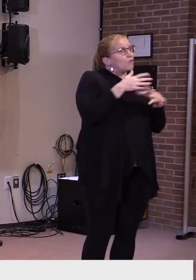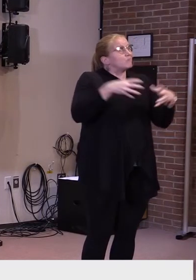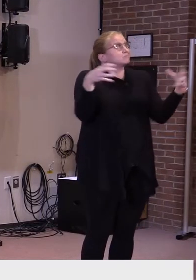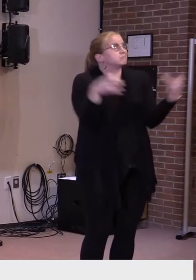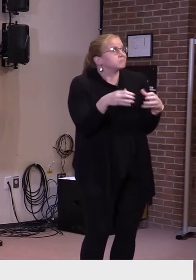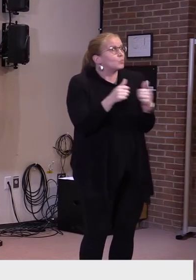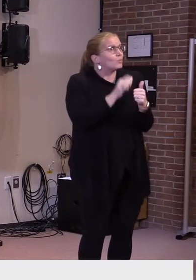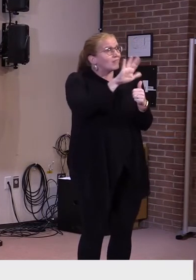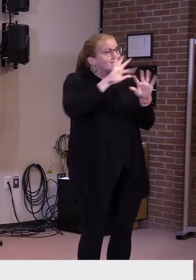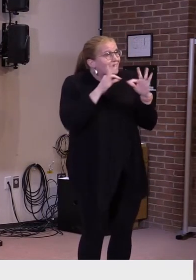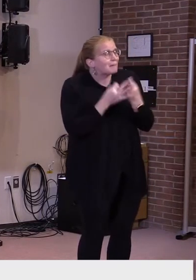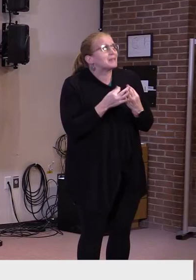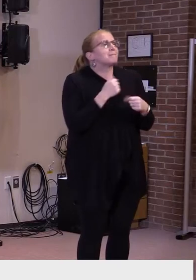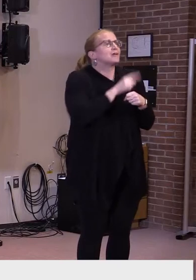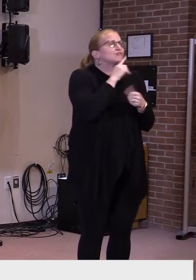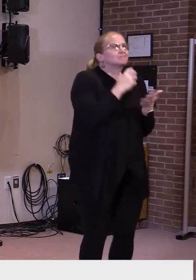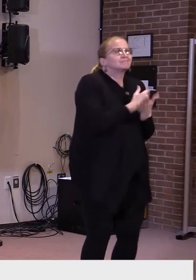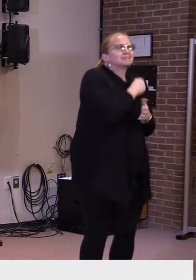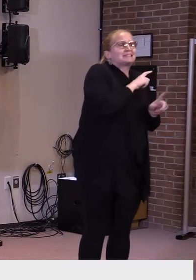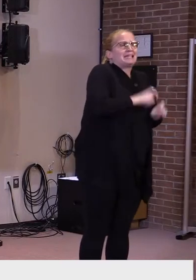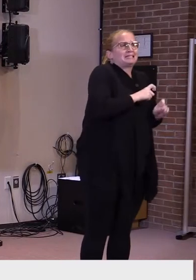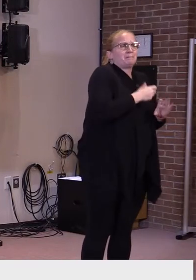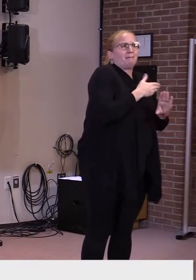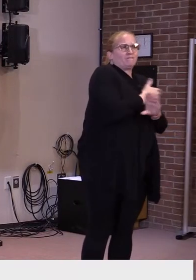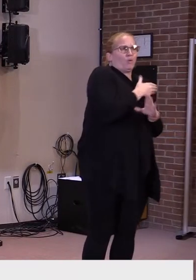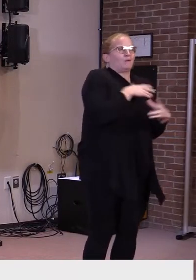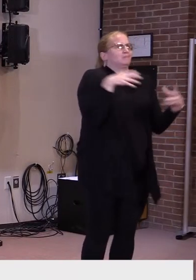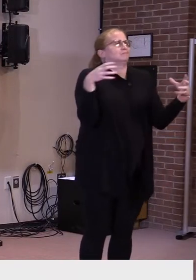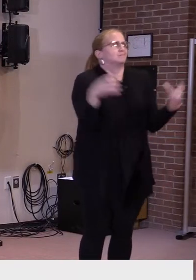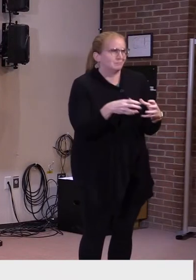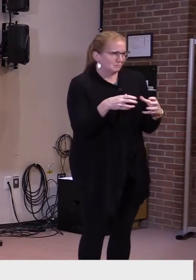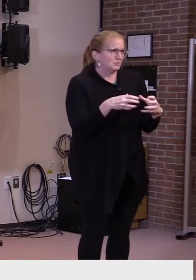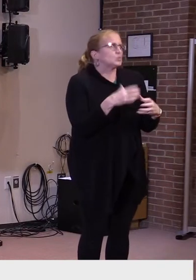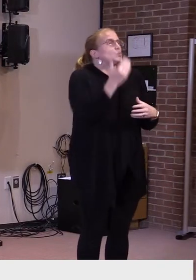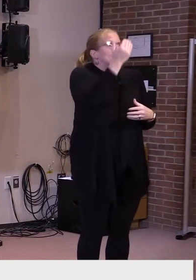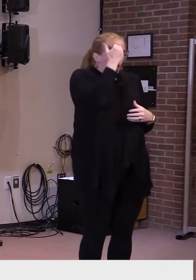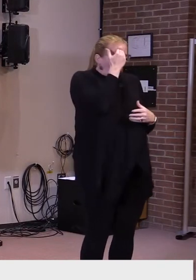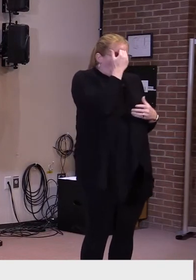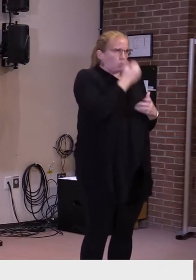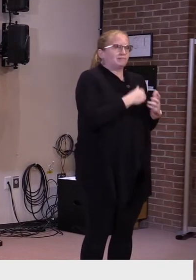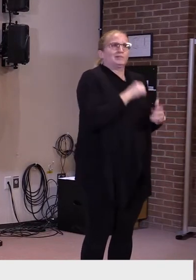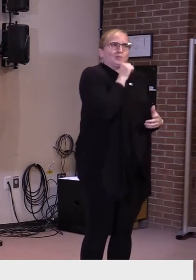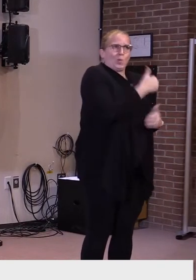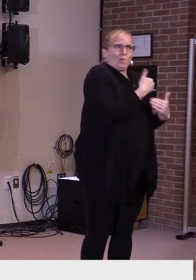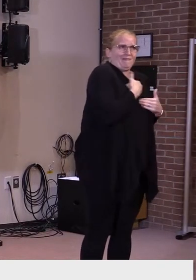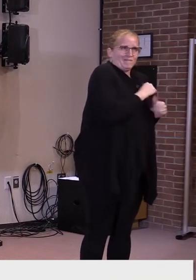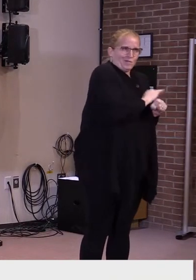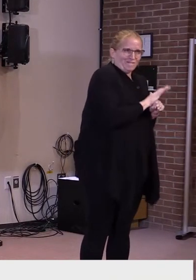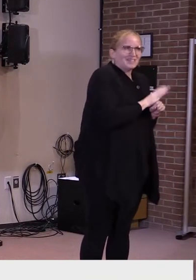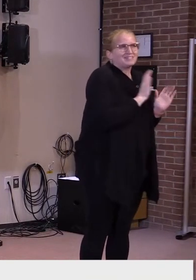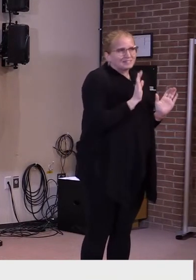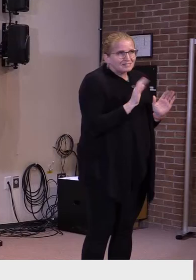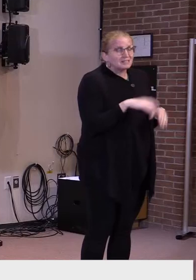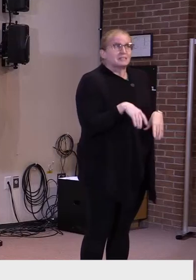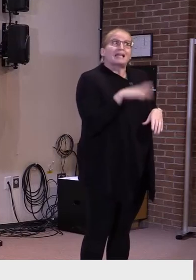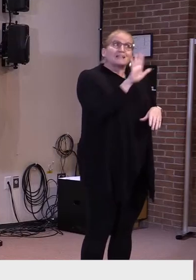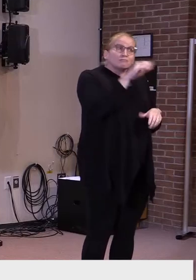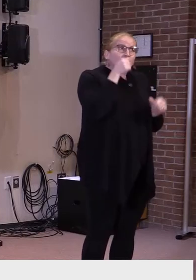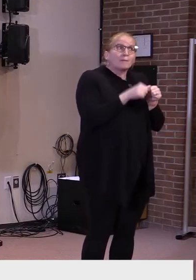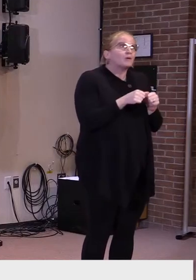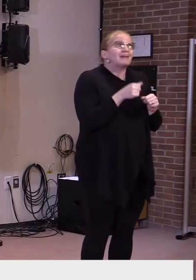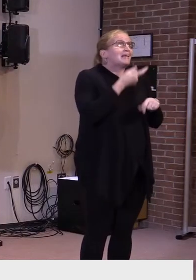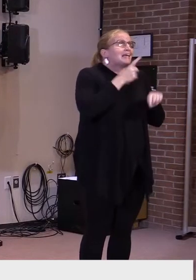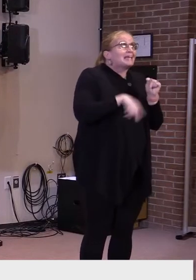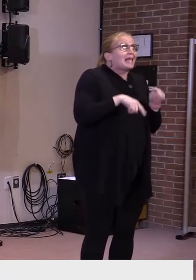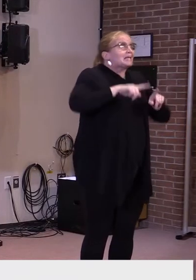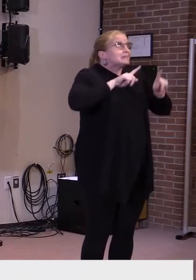are gathering with others. Please plan ahead. Get tested by Monday to have your results in advance